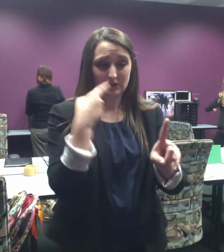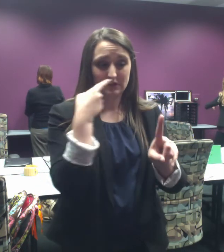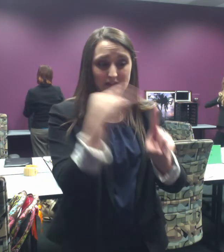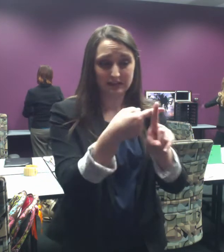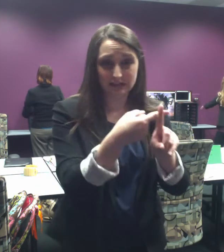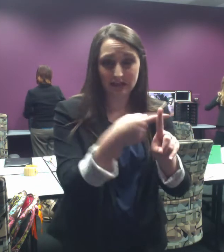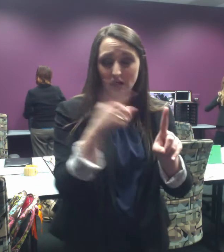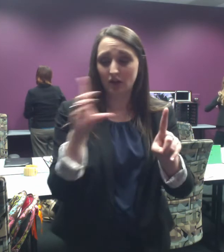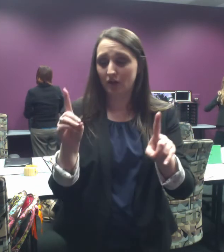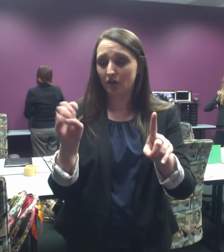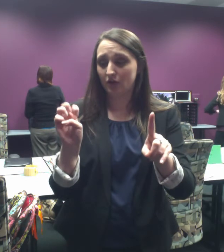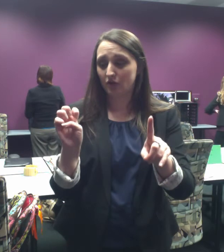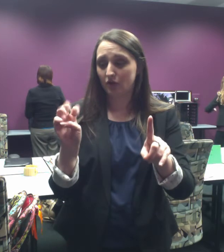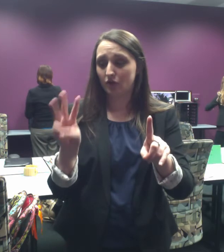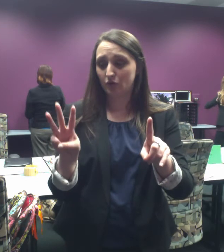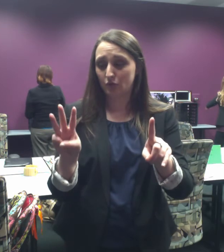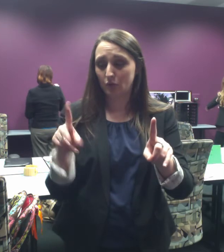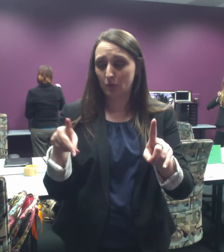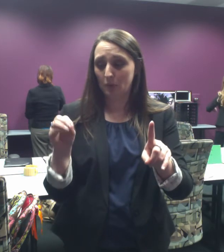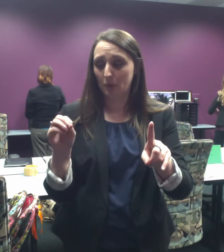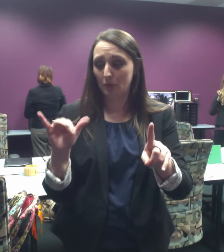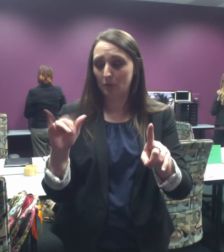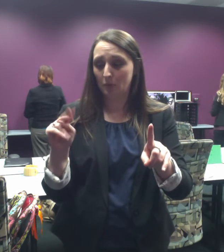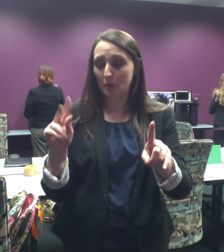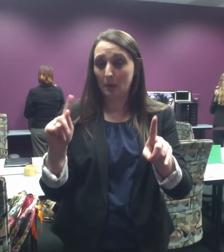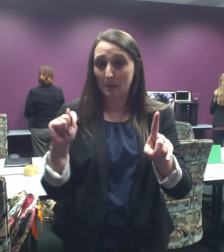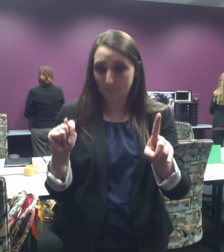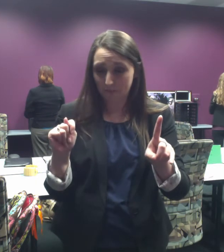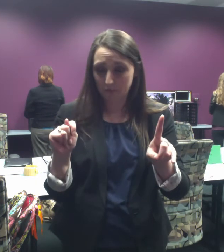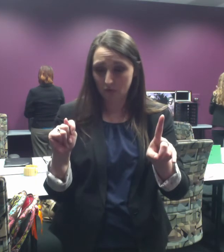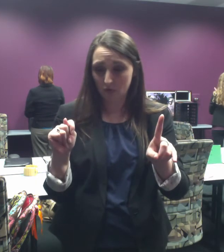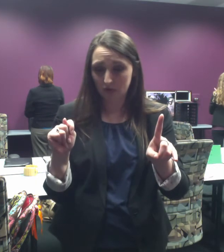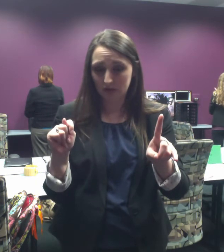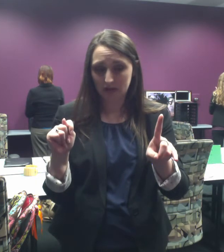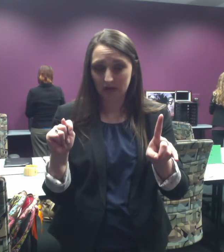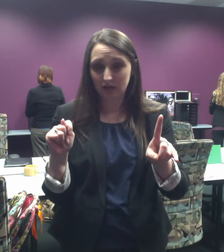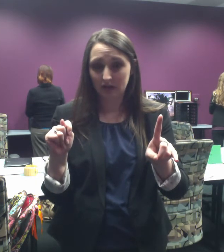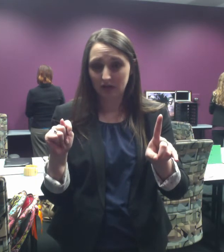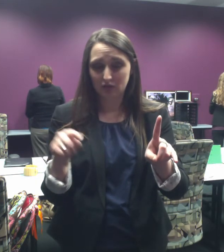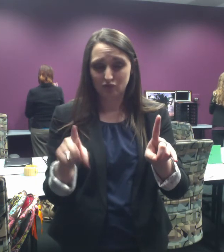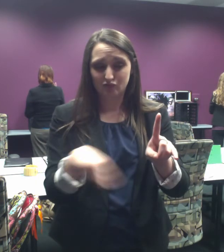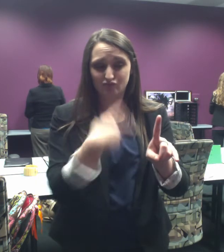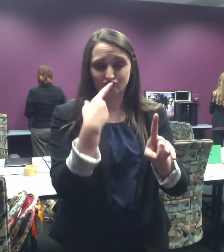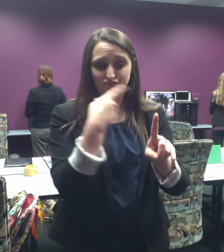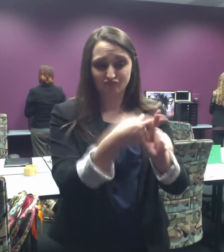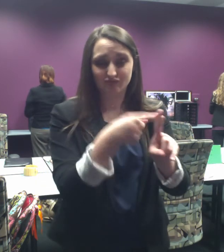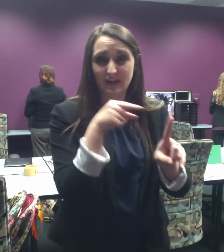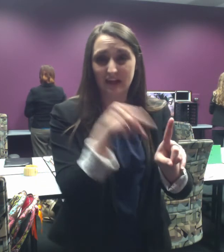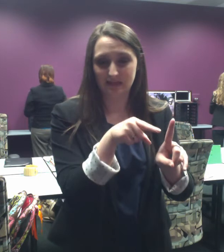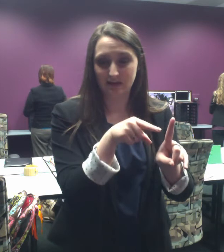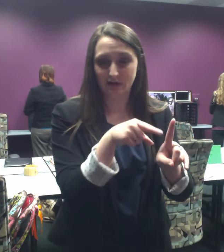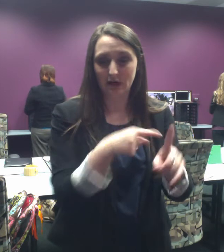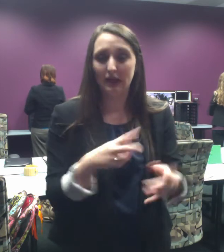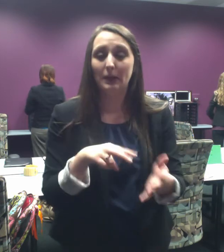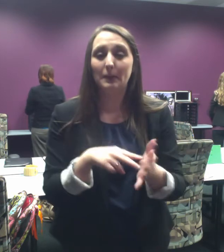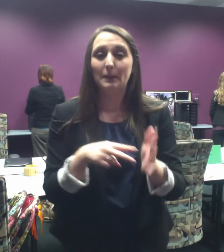through the tulips this morning, I would have gotten my shoes wet or my toes or whatever. That's the dew point.